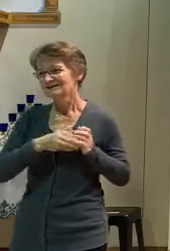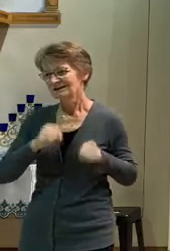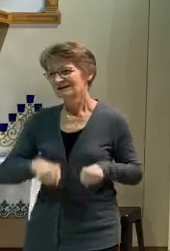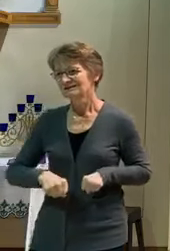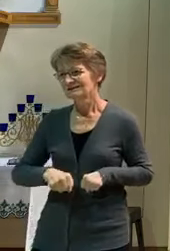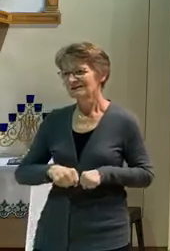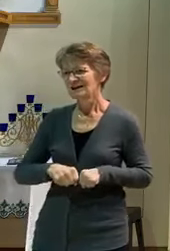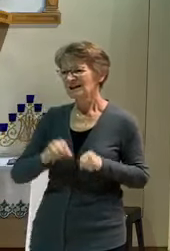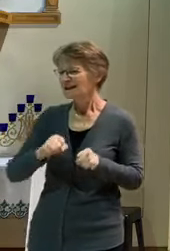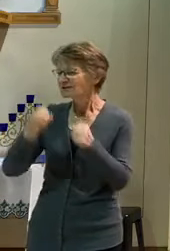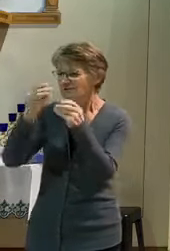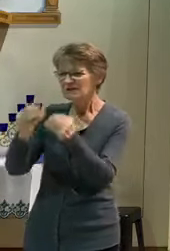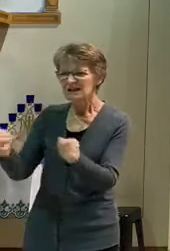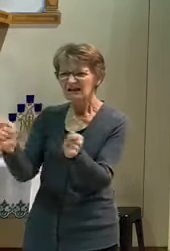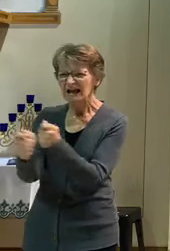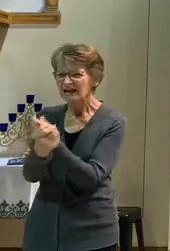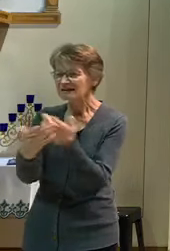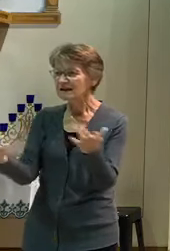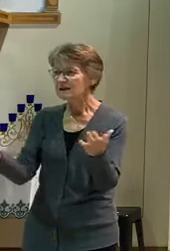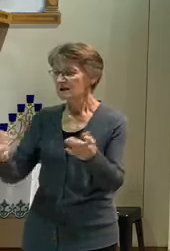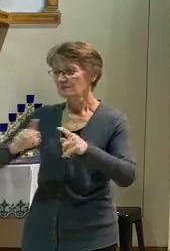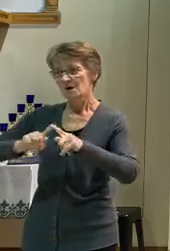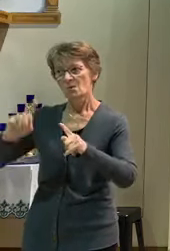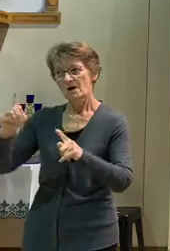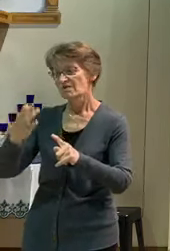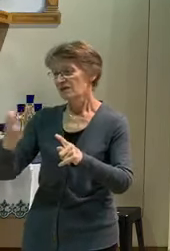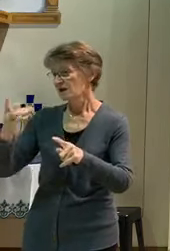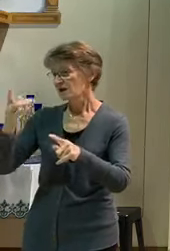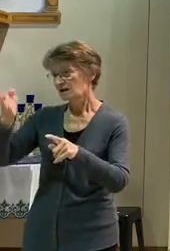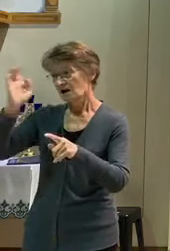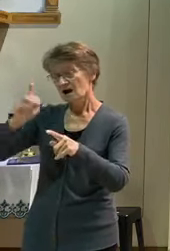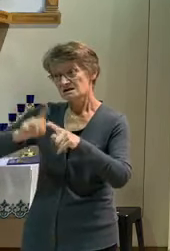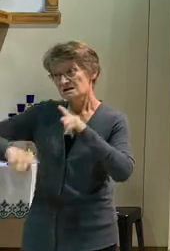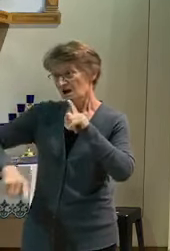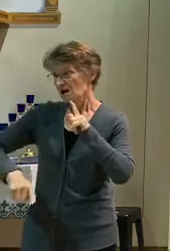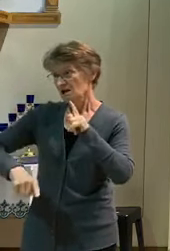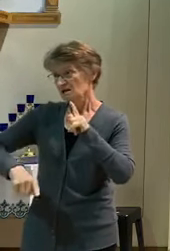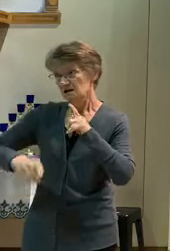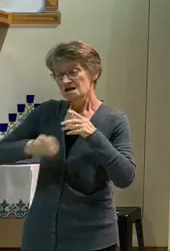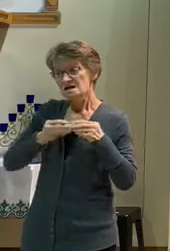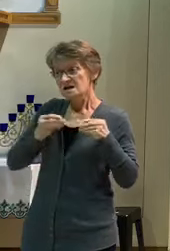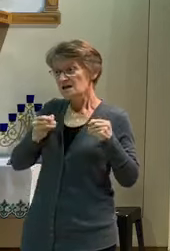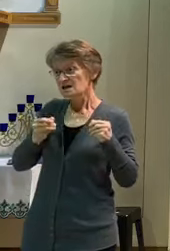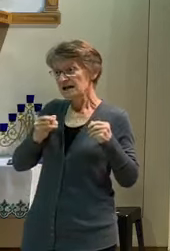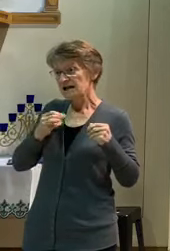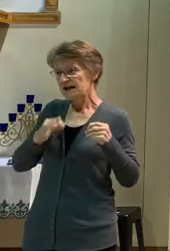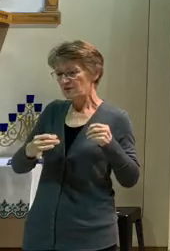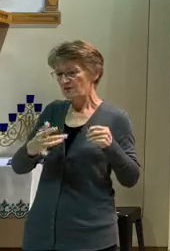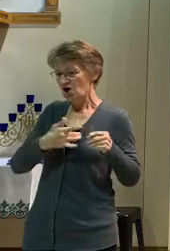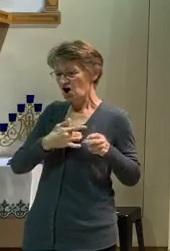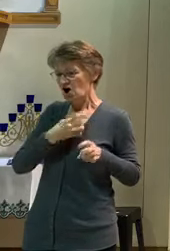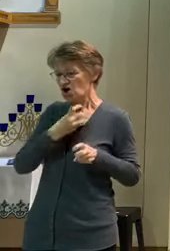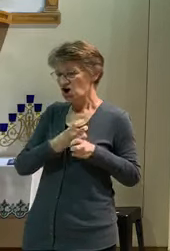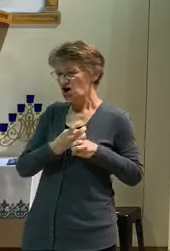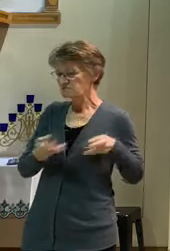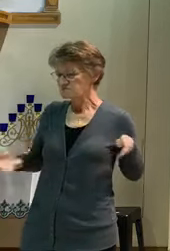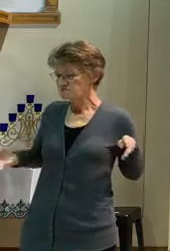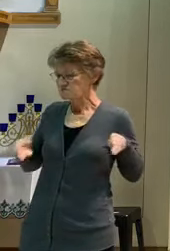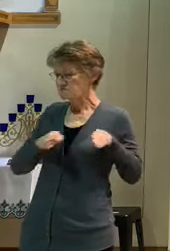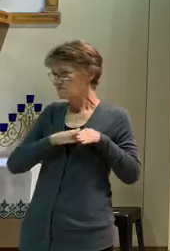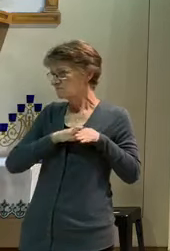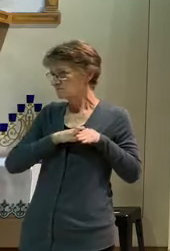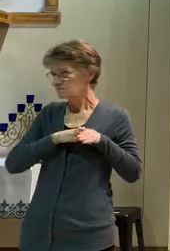anything. But one thing that God can't heal is when you're closed and you have a hardened heart. The heart